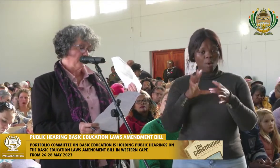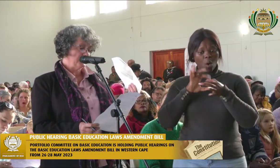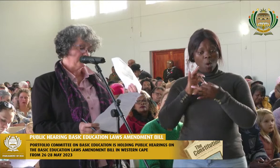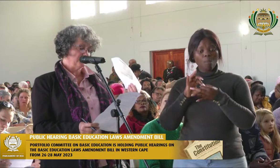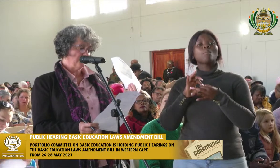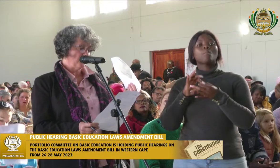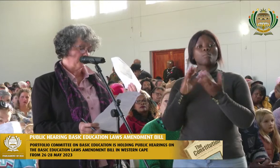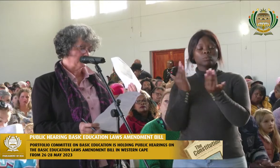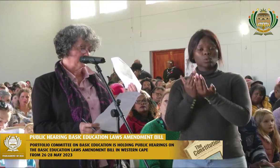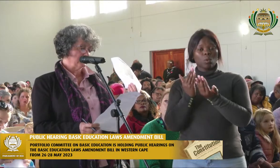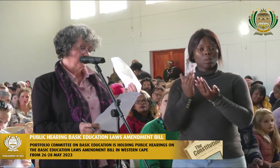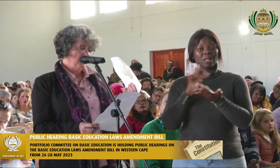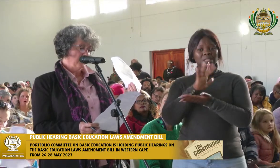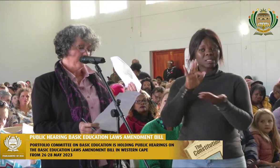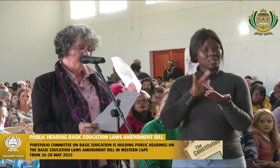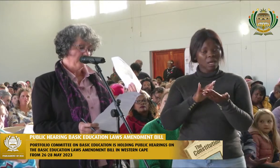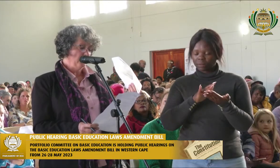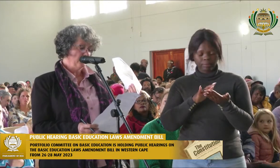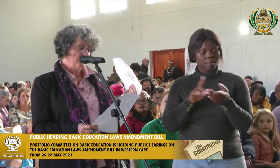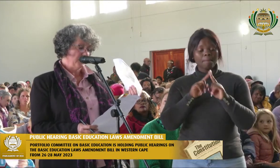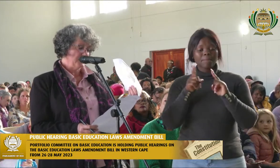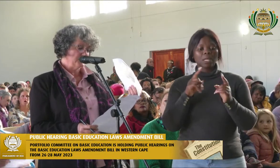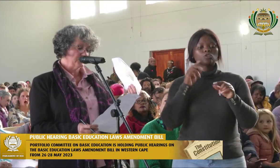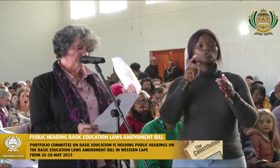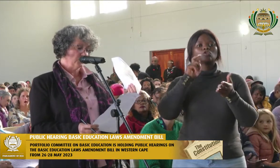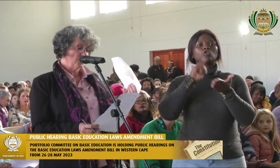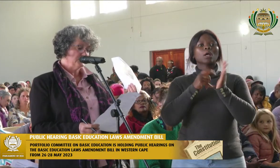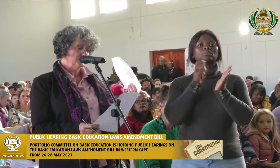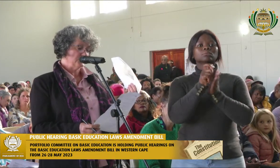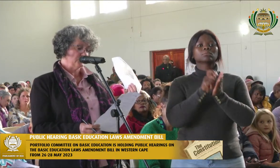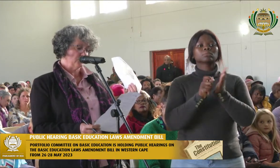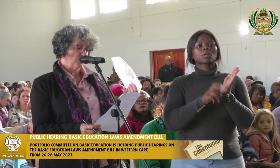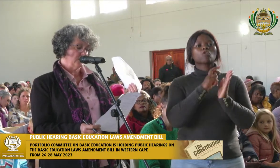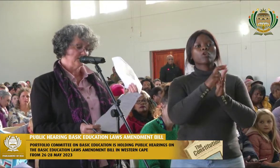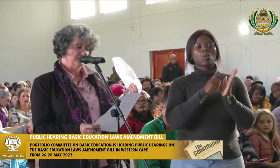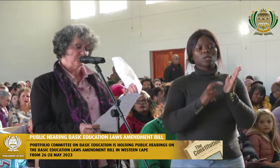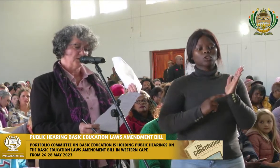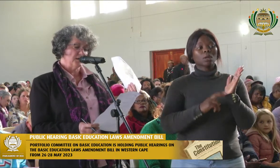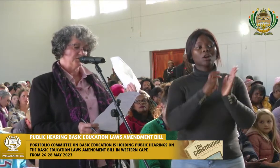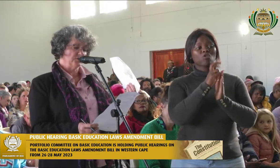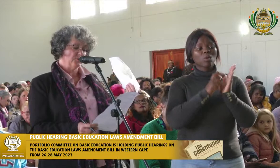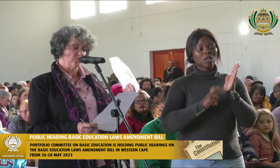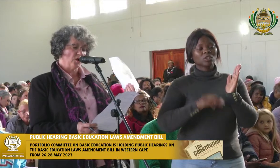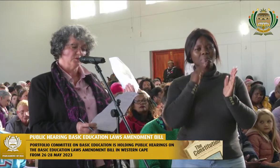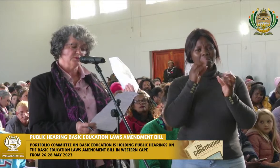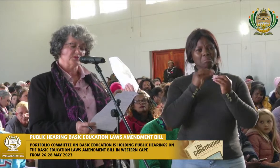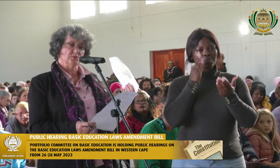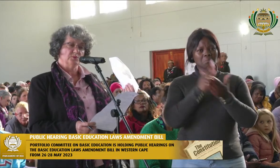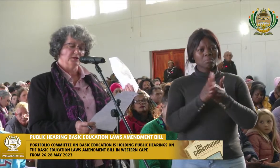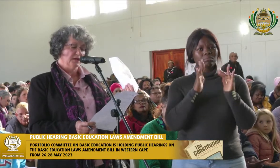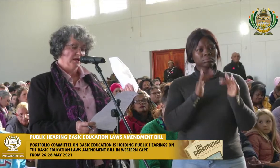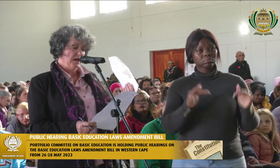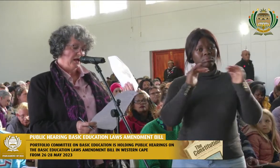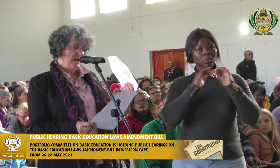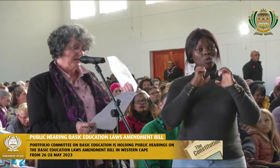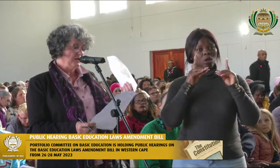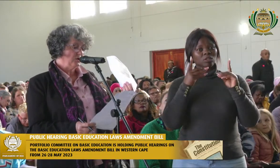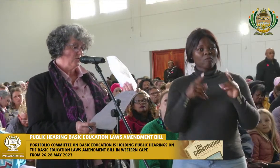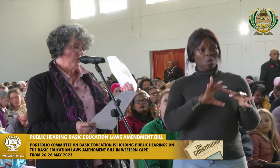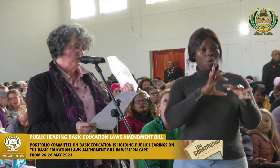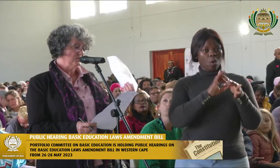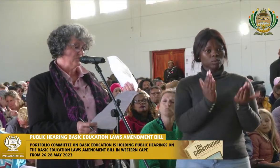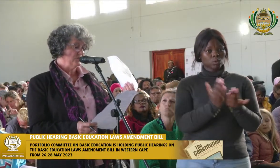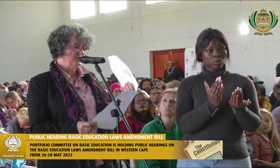writing regulations for it. The Bella Bill regulations will not ensure quality education through homeschooling